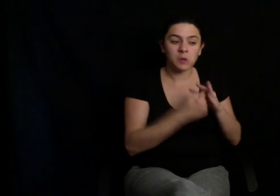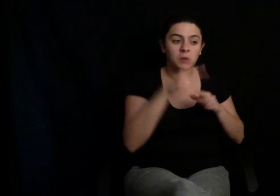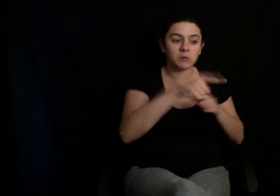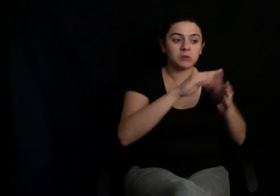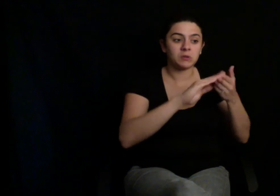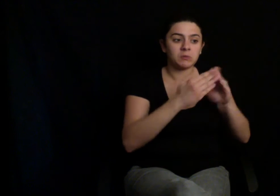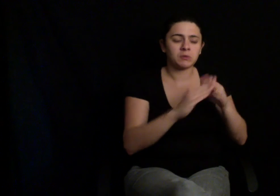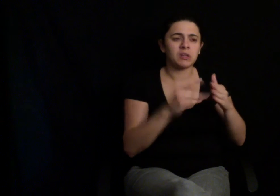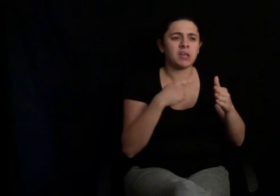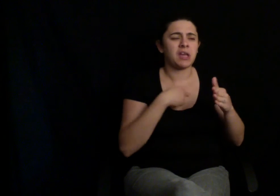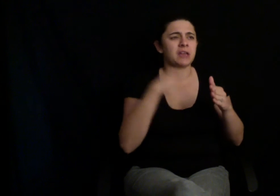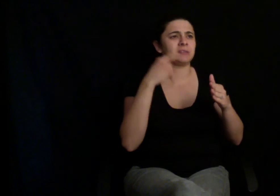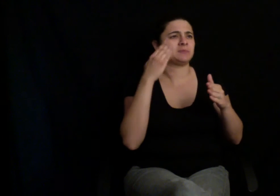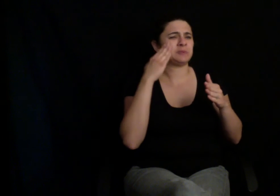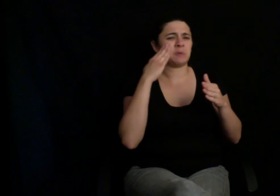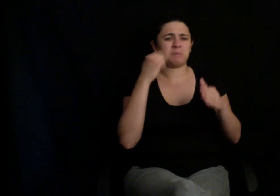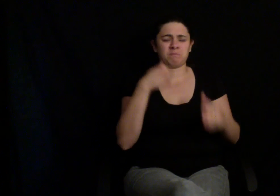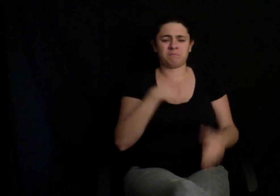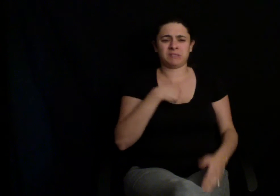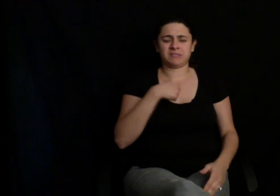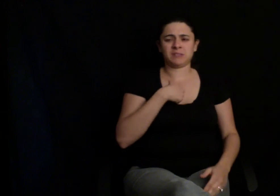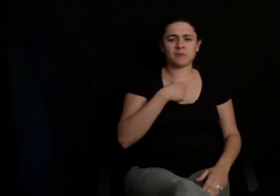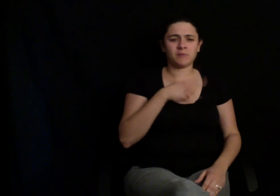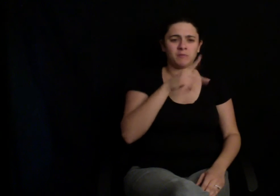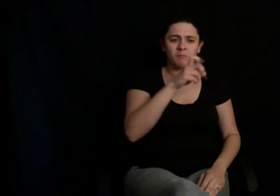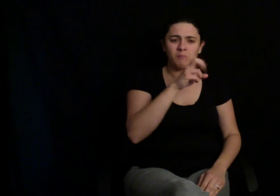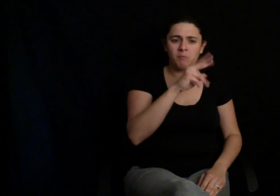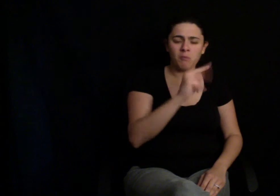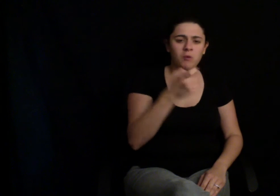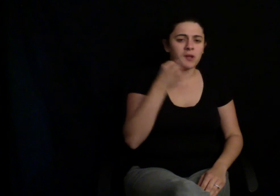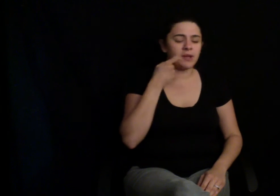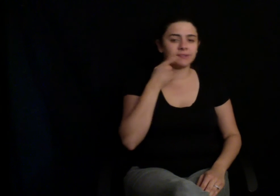I didn't realize these things until well after I founded NoFap, well after